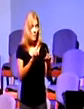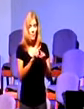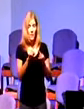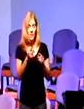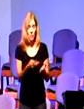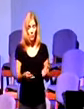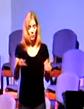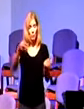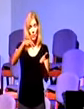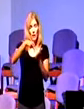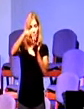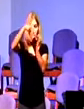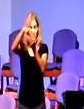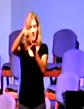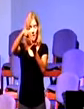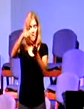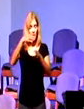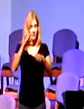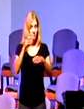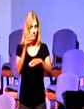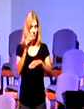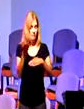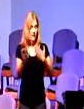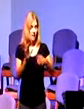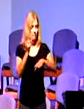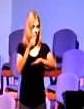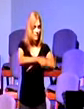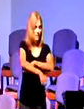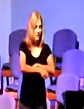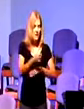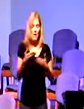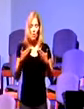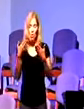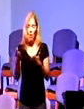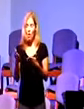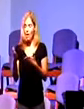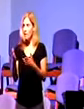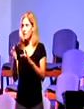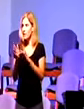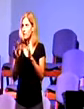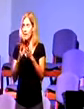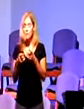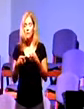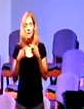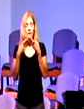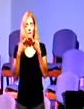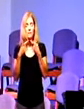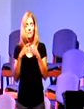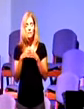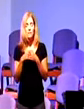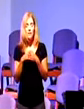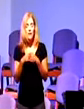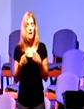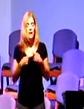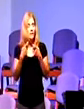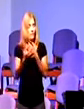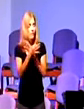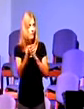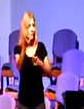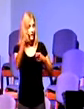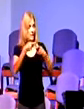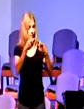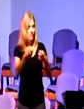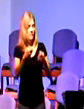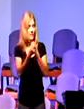was raised from the dead, He defeated death, and He offers, the Bible says, a free gift of